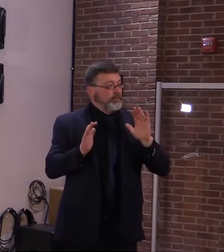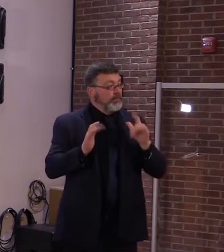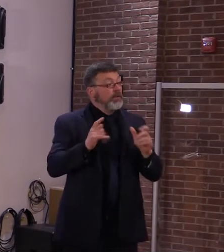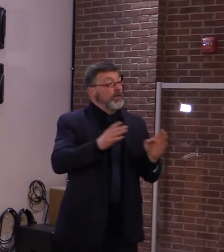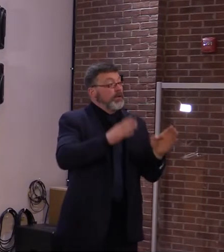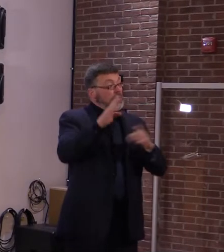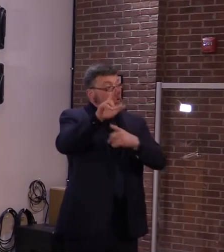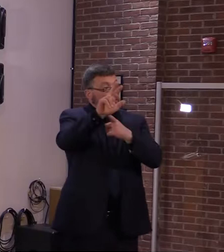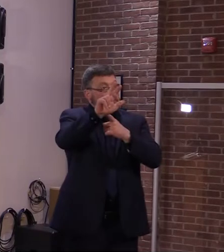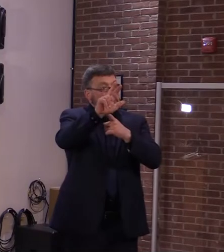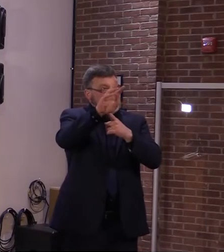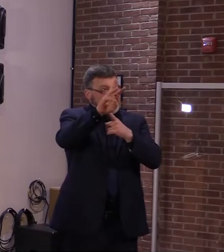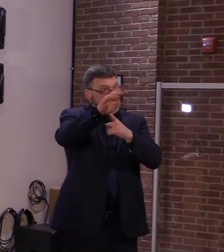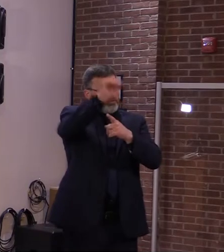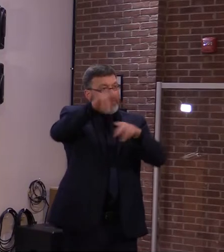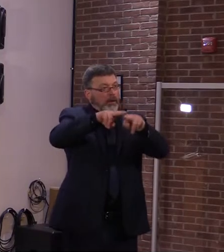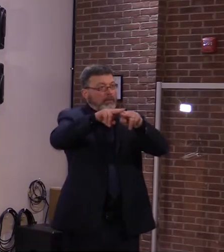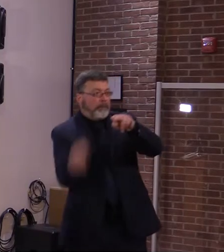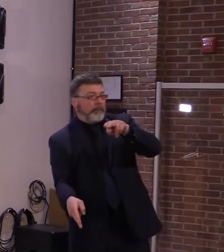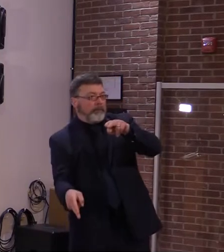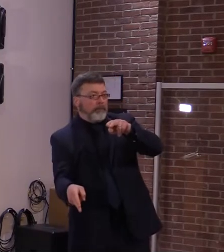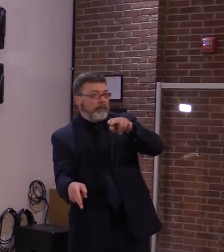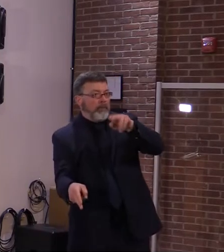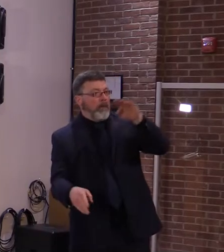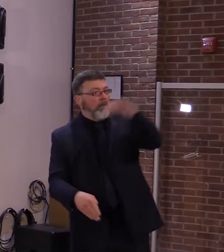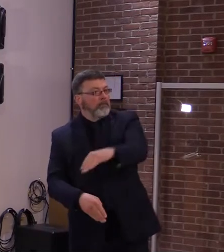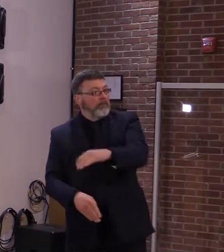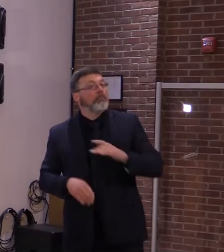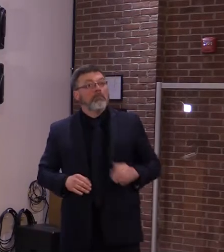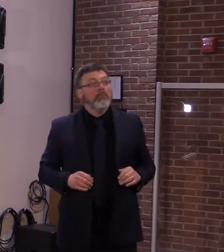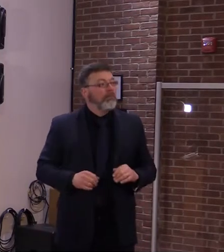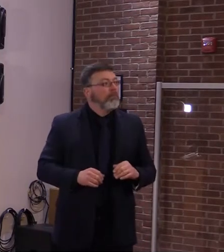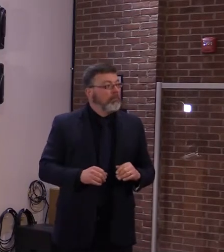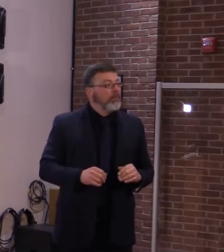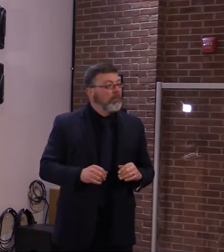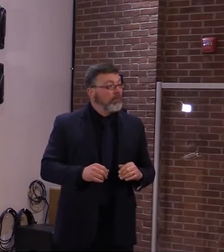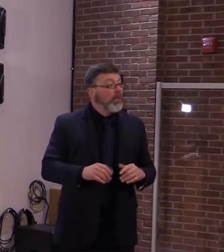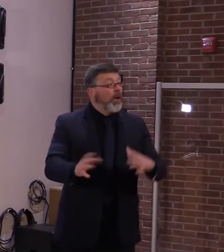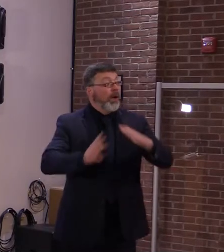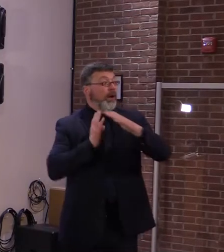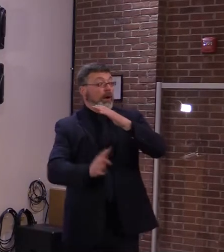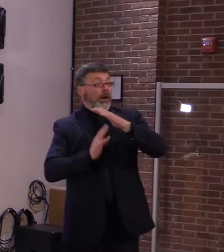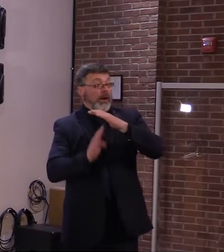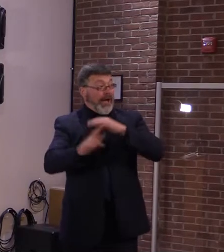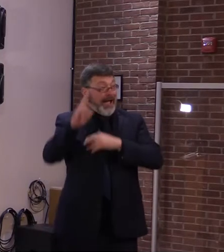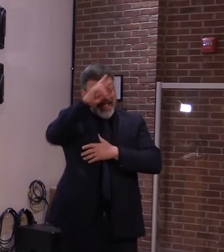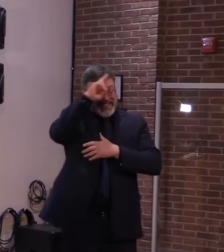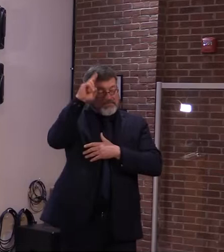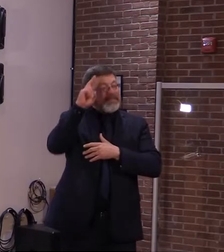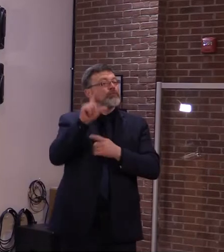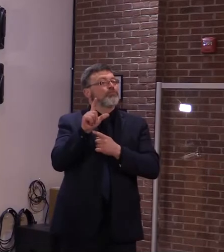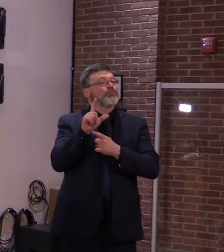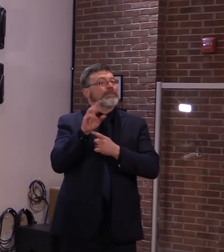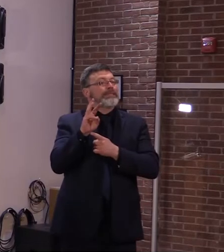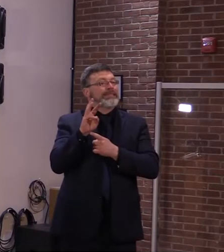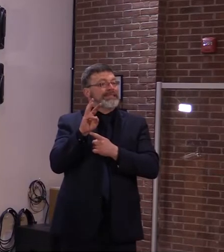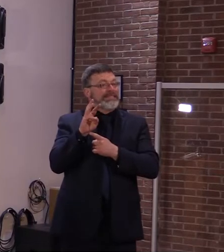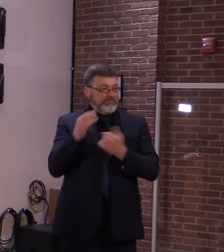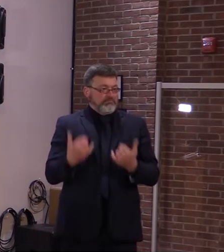Hospitalizations remain relatively stable at 26 today, with 5 people in the